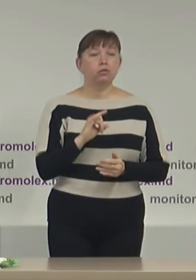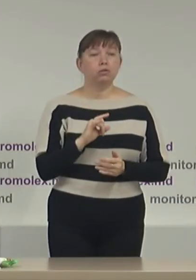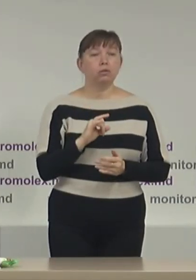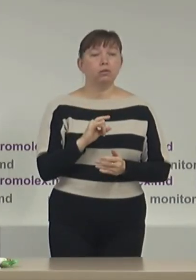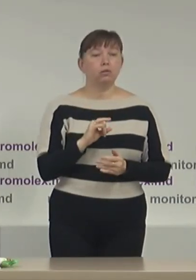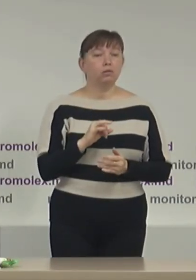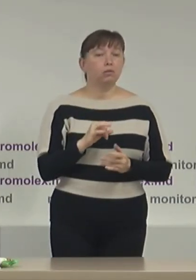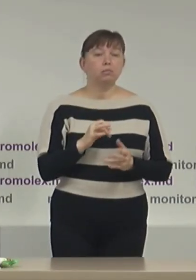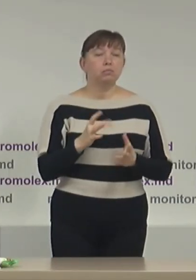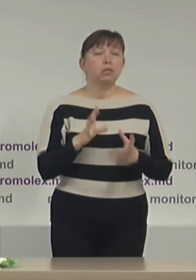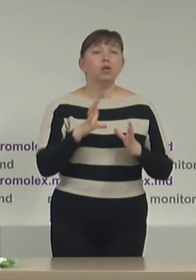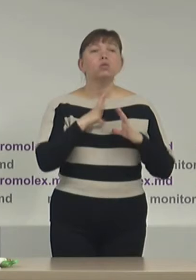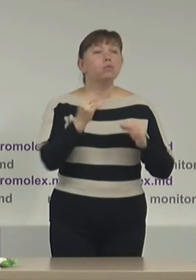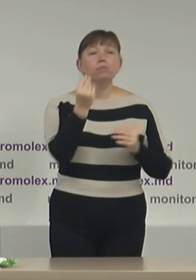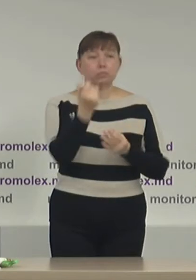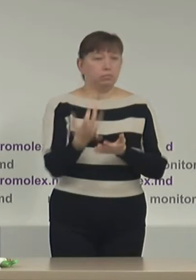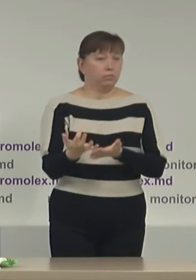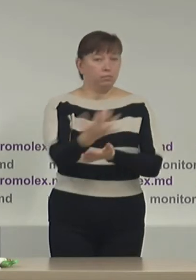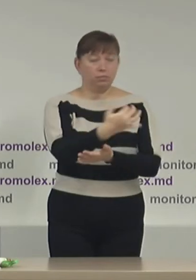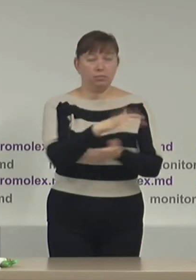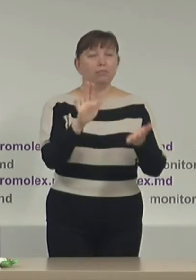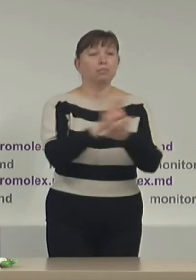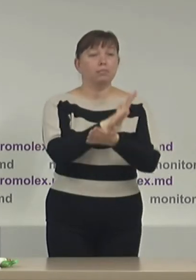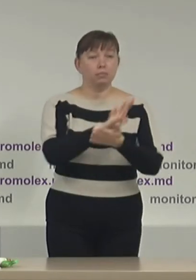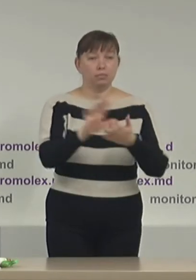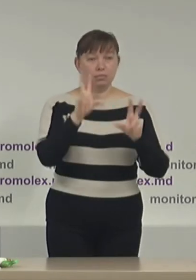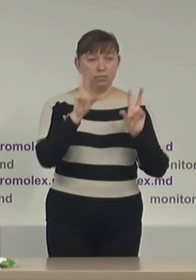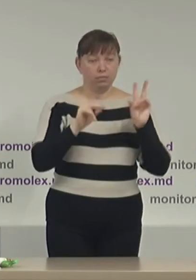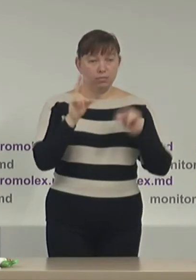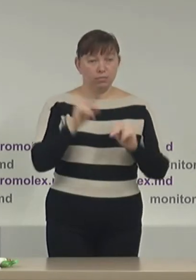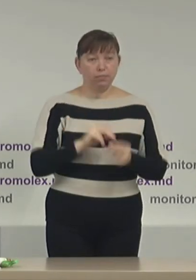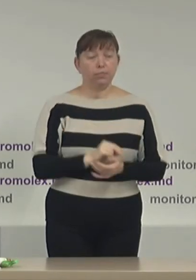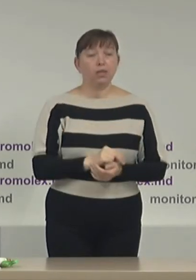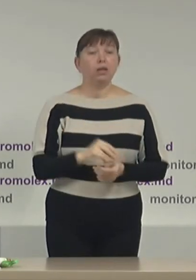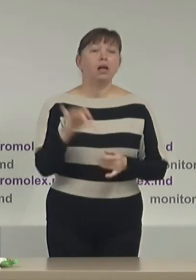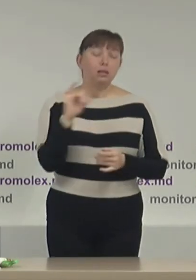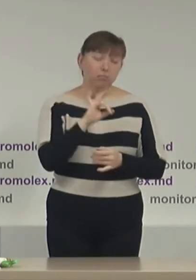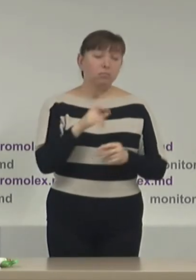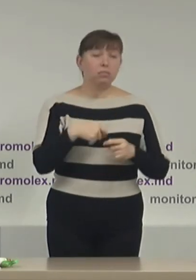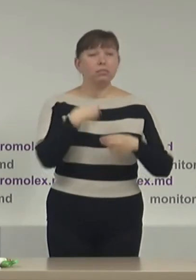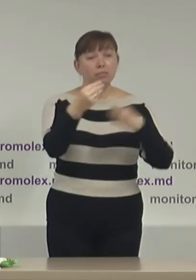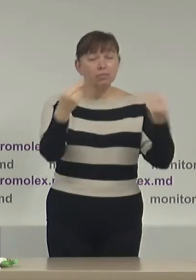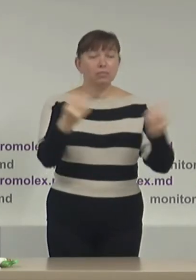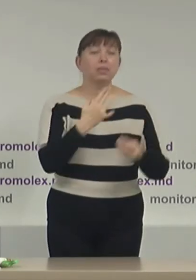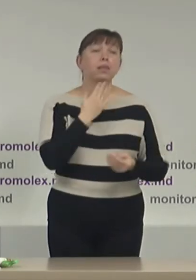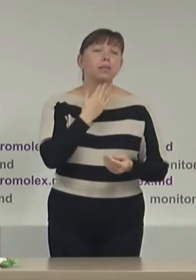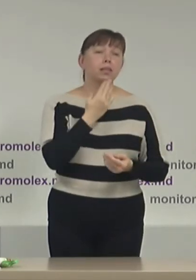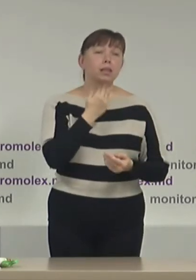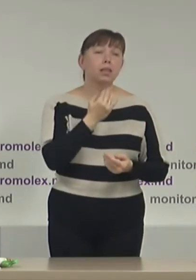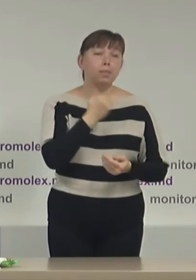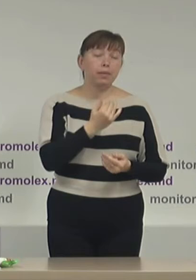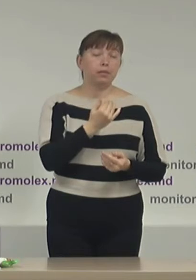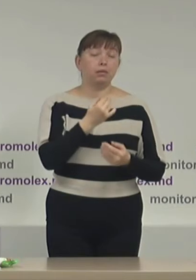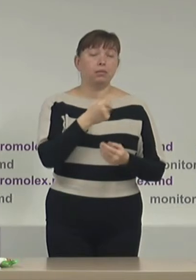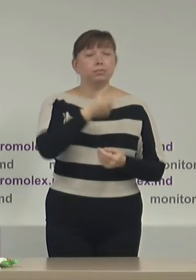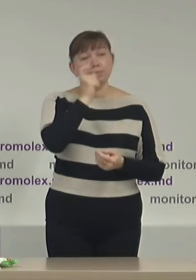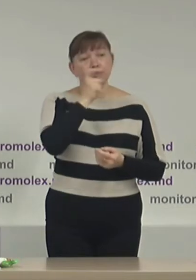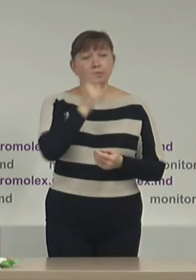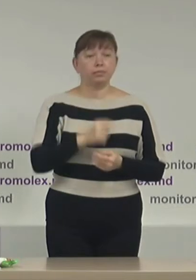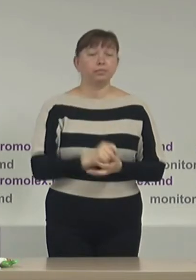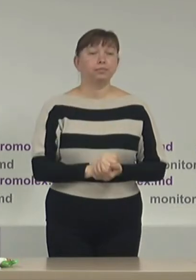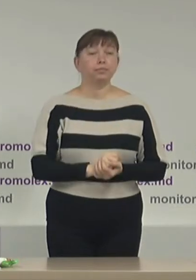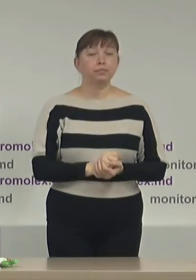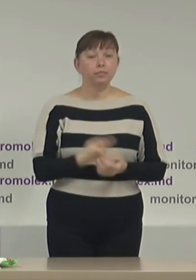participated in this concert. The concert was for free,